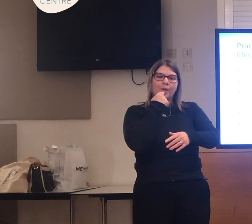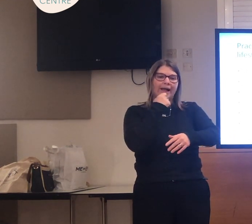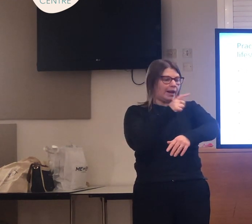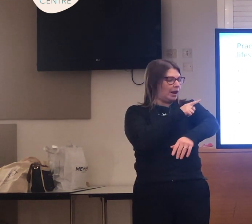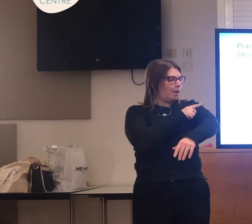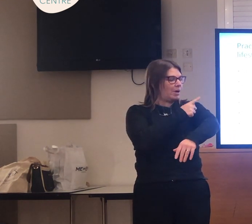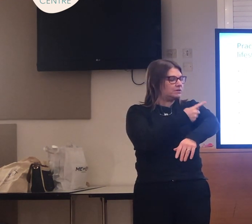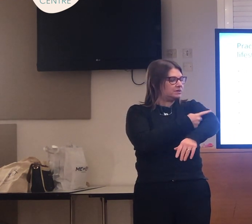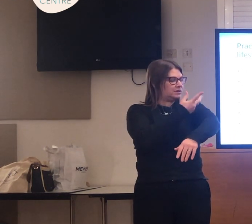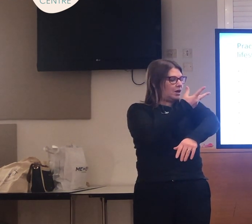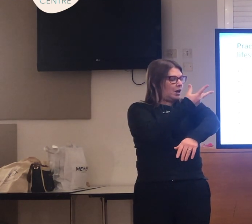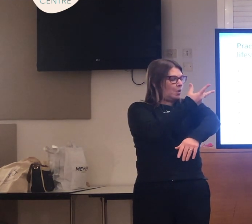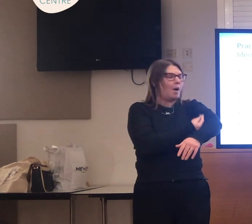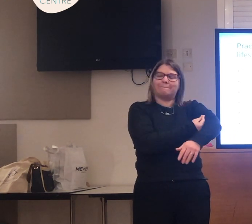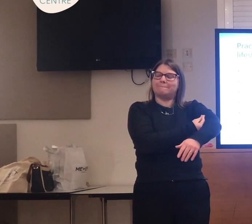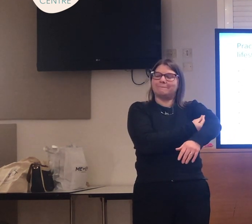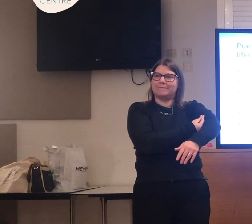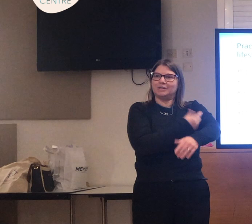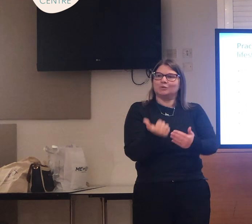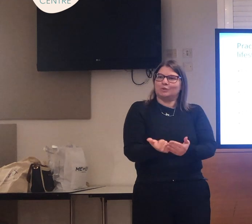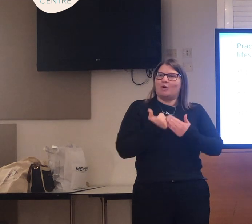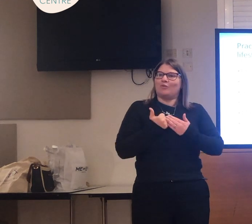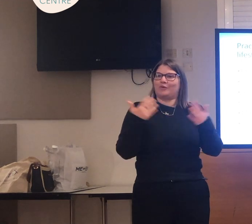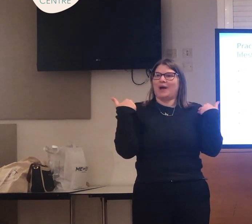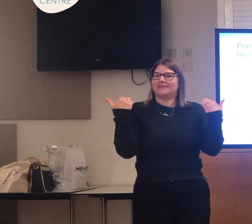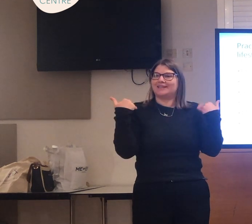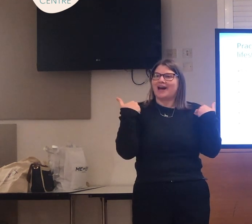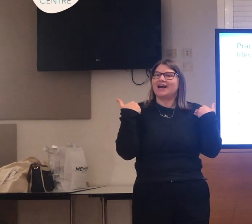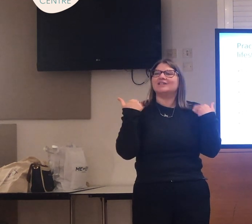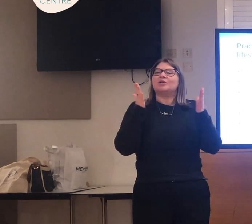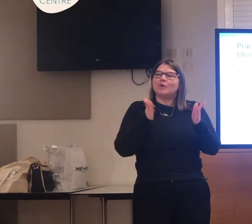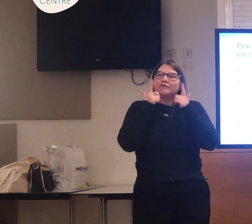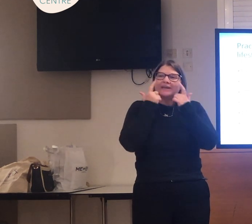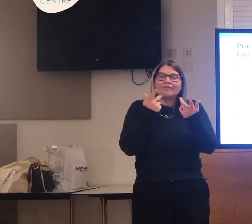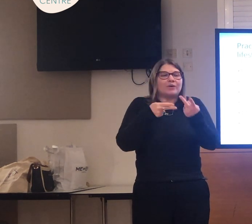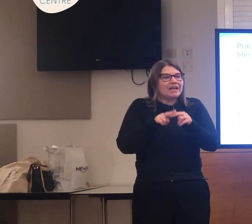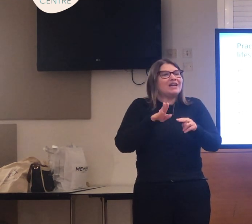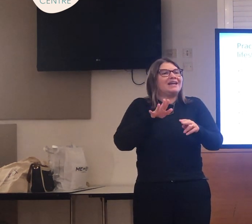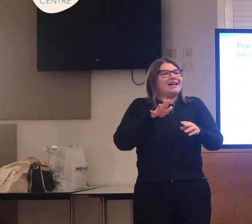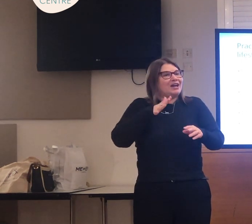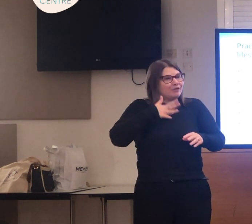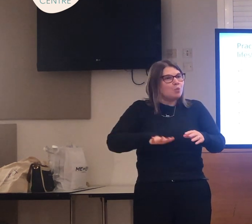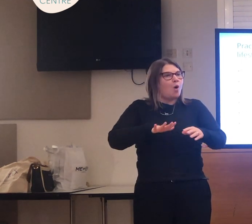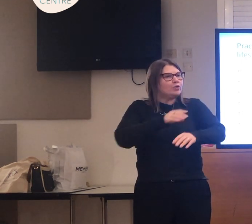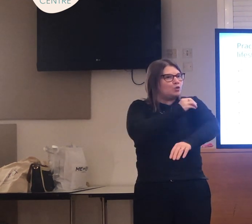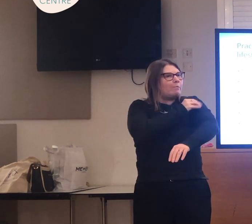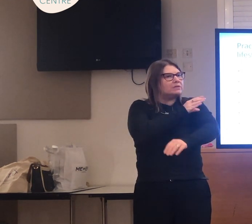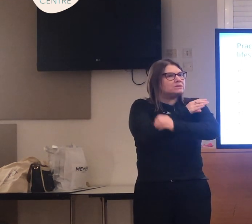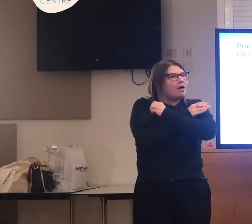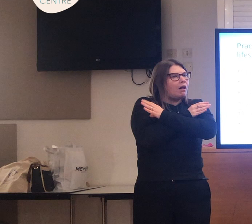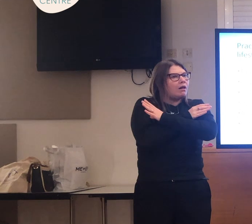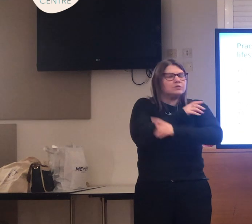to do the exercise that you're trying to do to build more muscle. It's totally